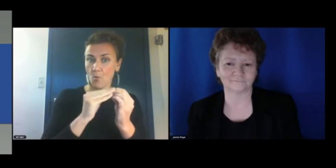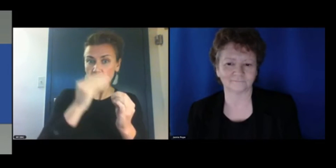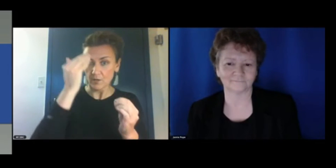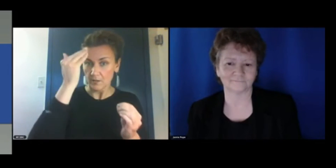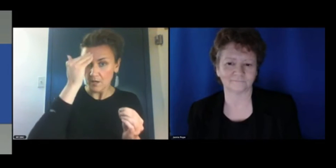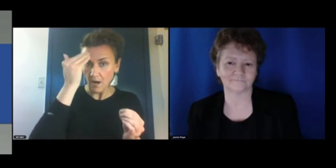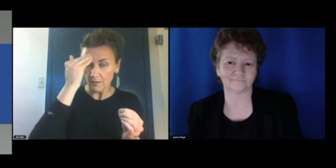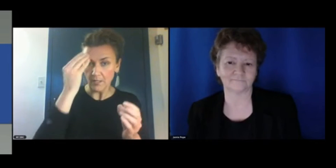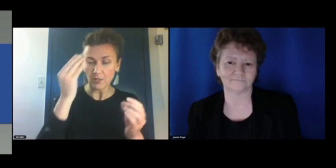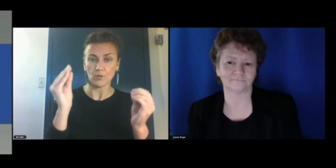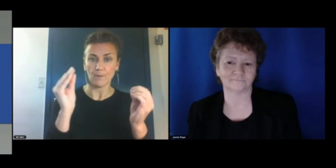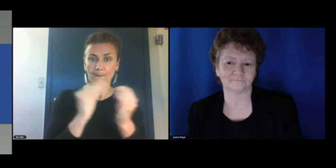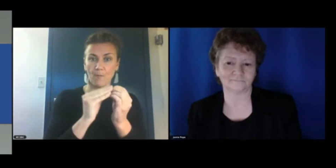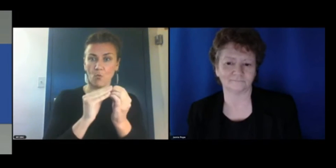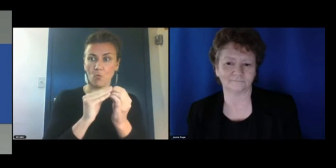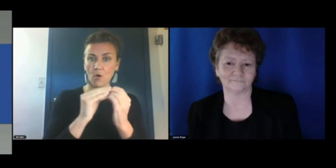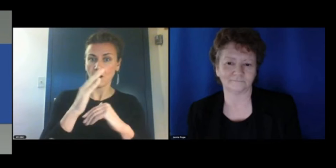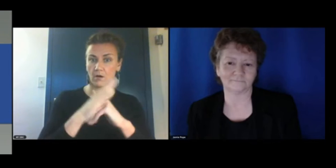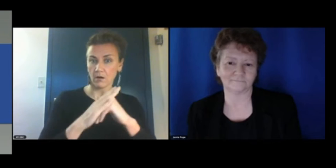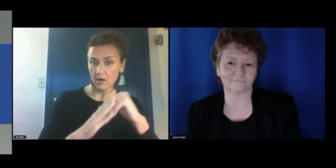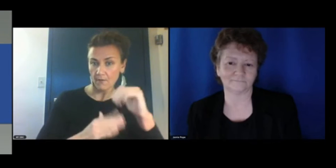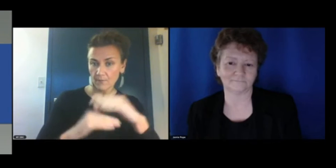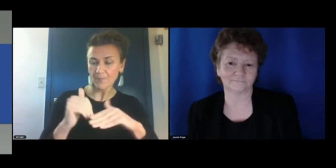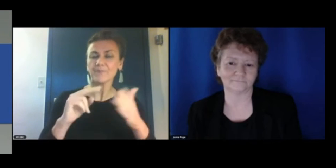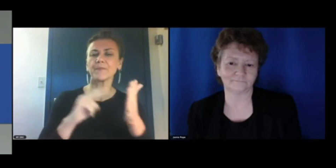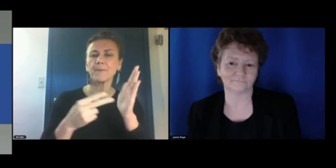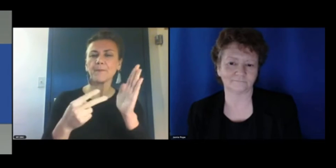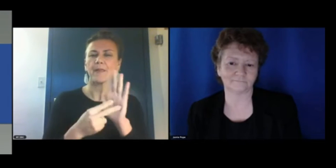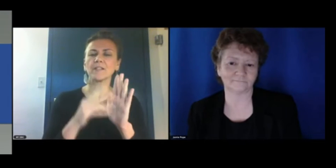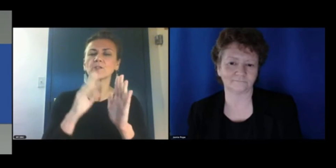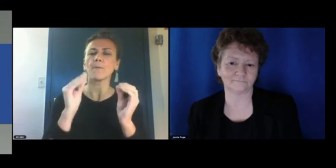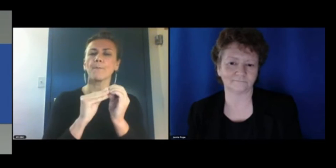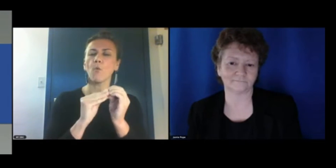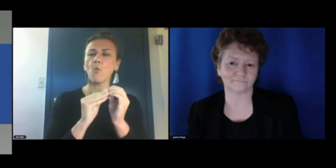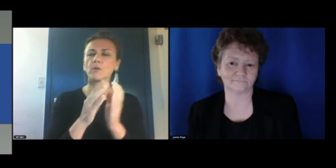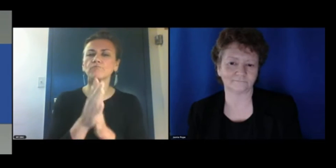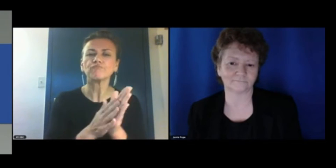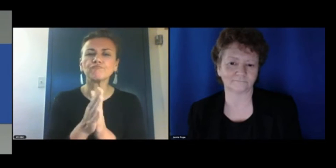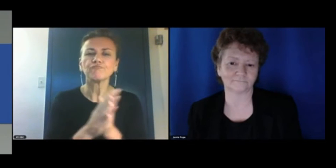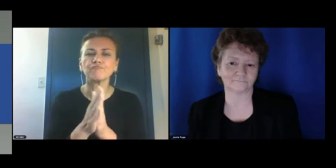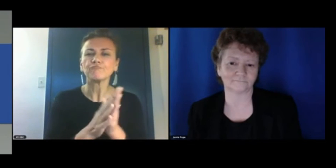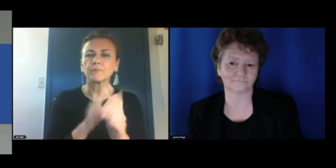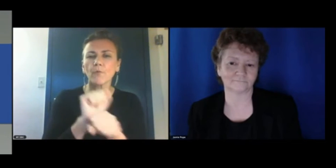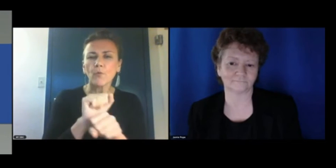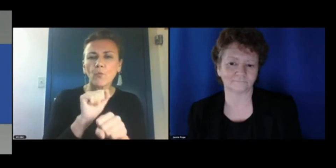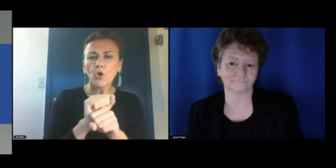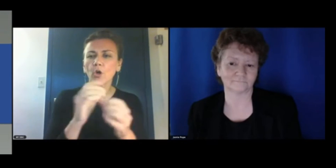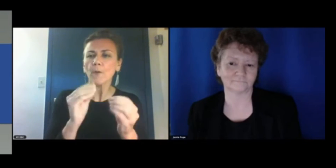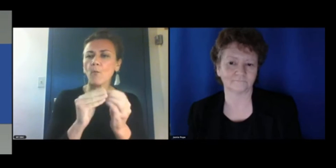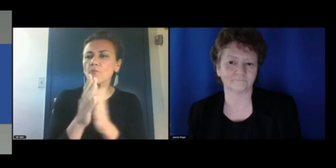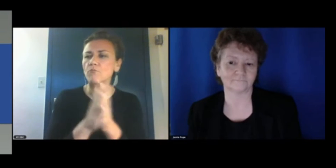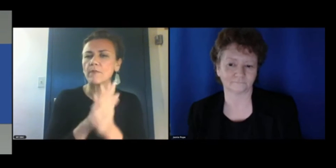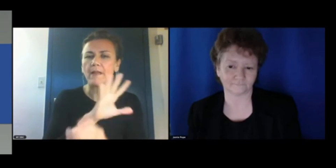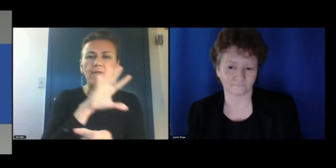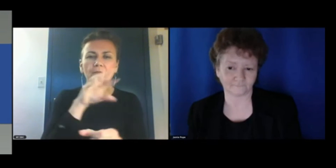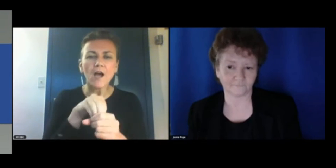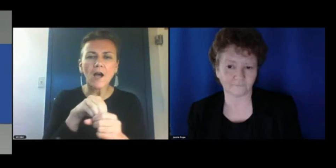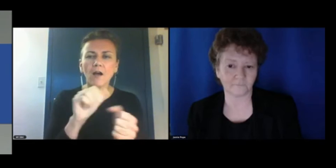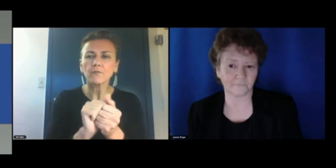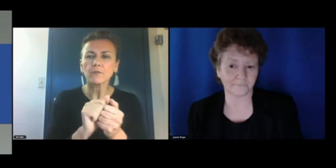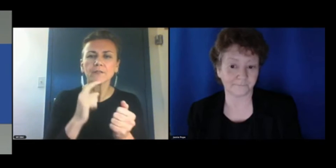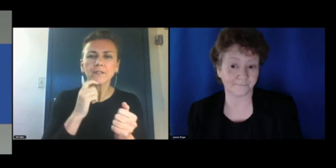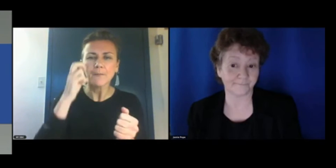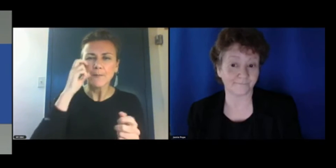and the different technology, and they could learn more and feel more comfortable to